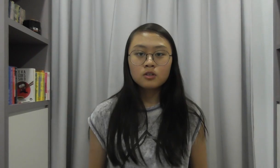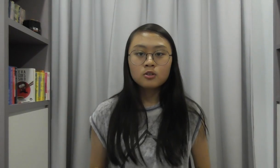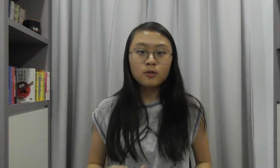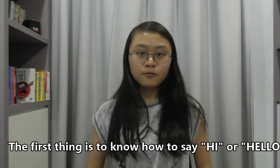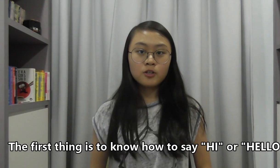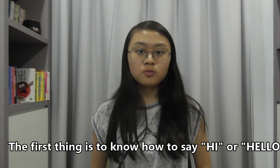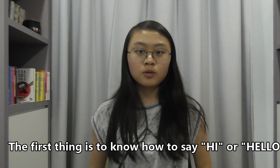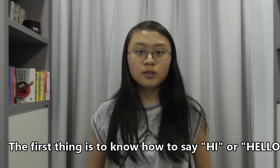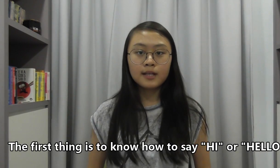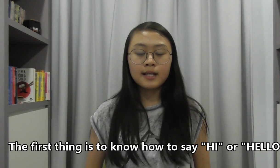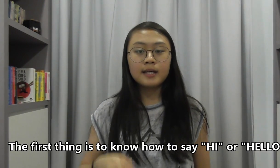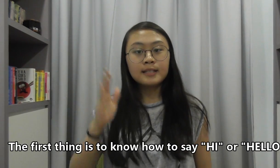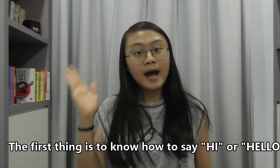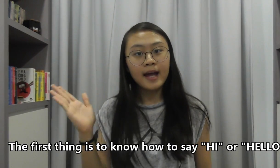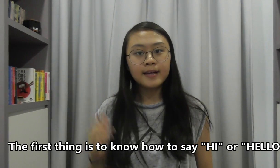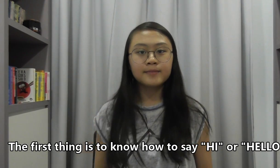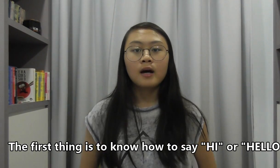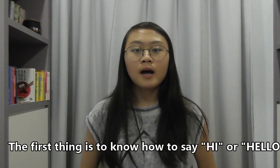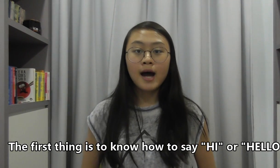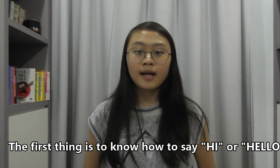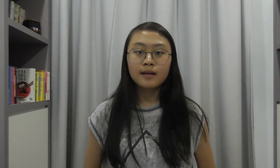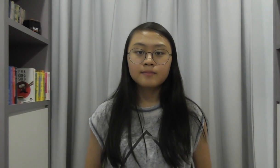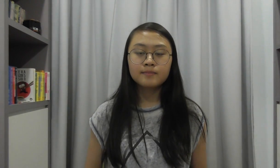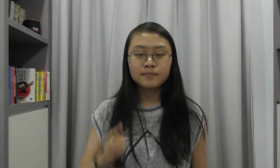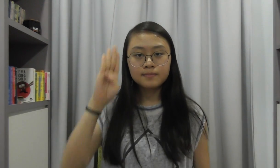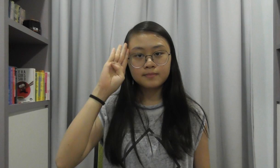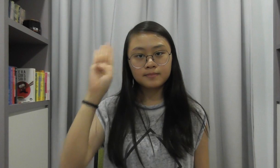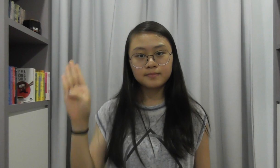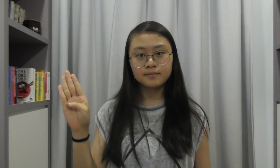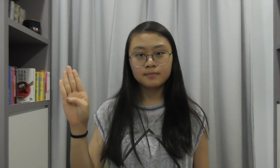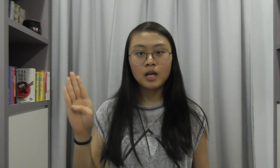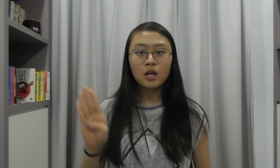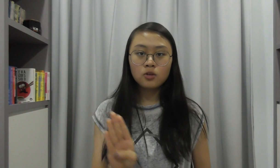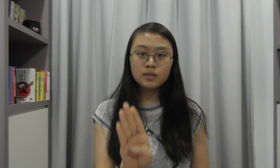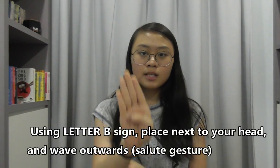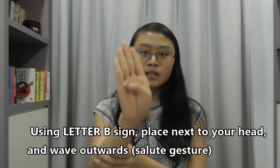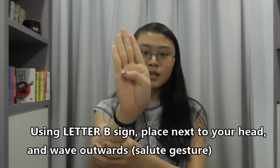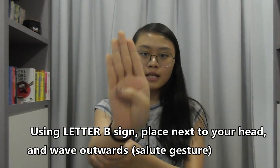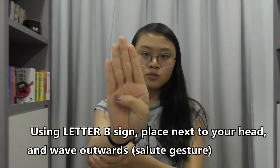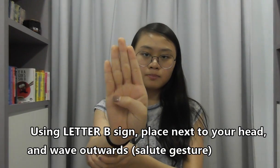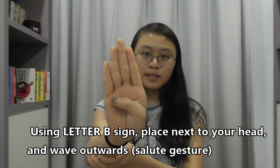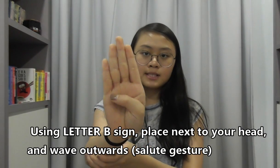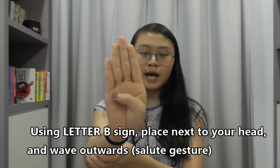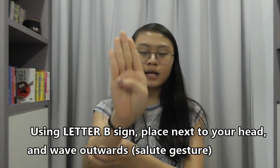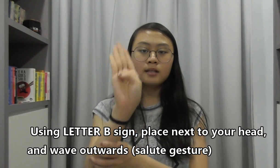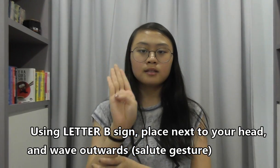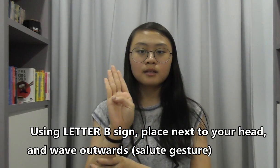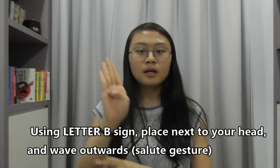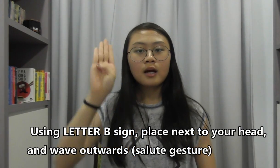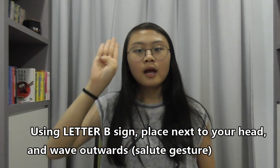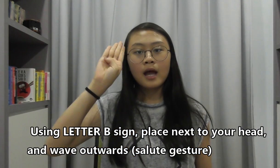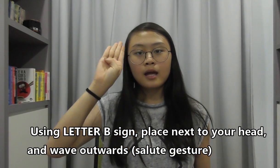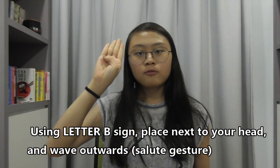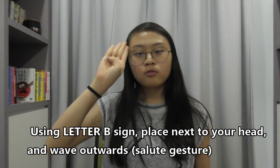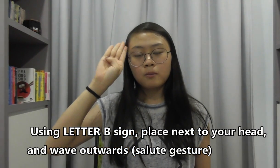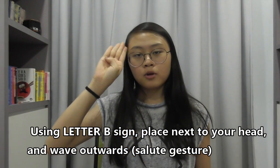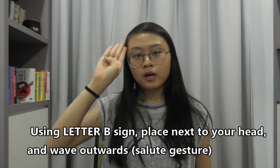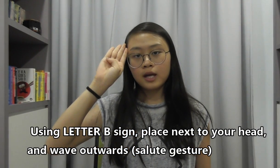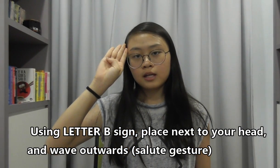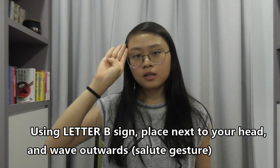So the first word is hi. Hi. Using the letter B sign, and from your head